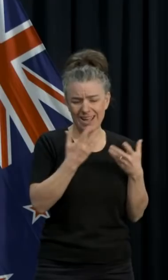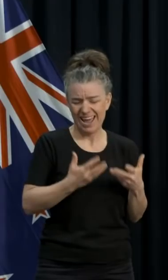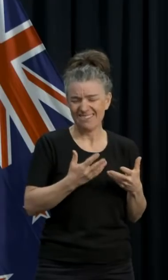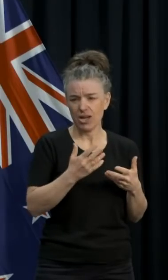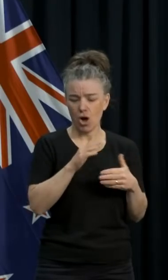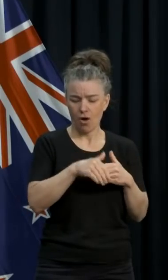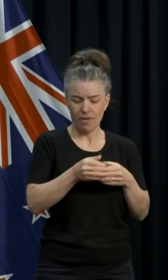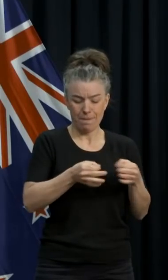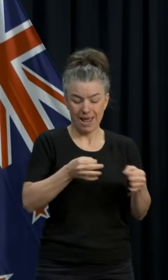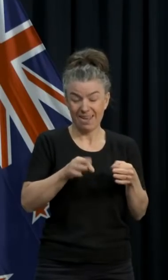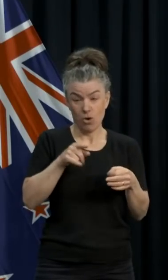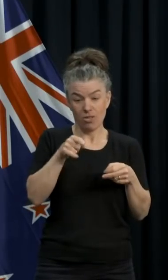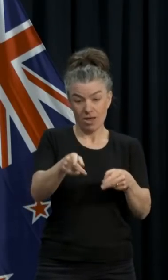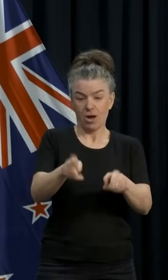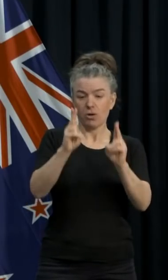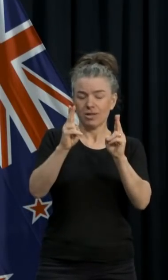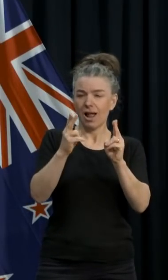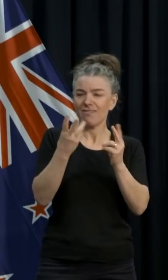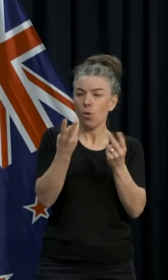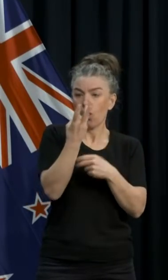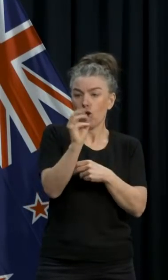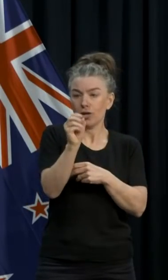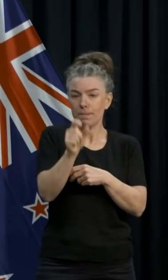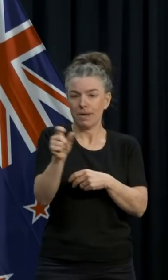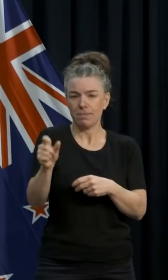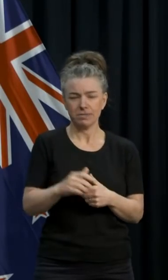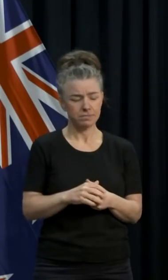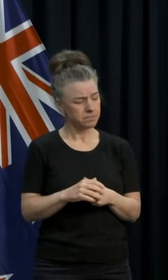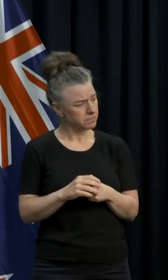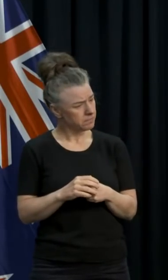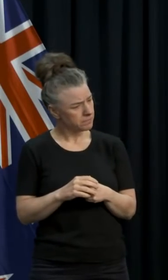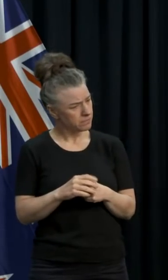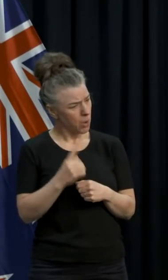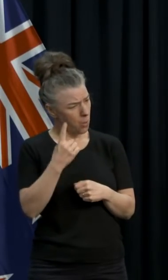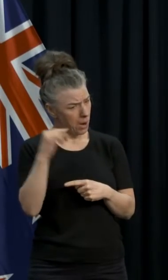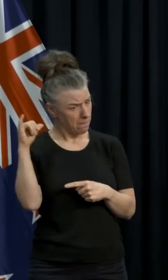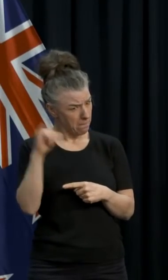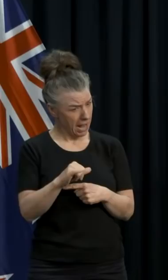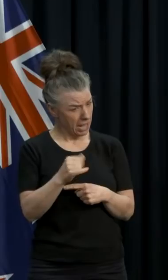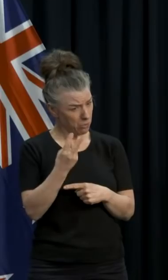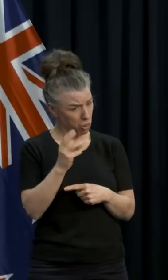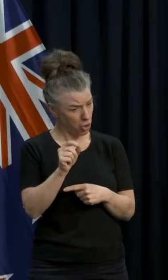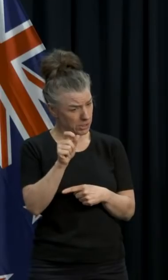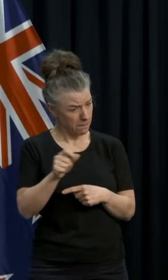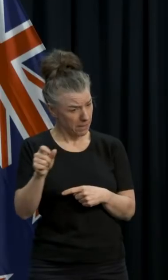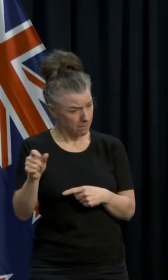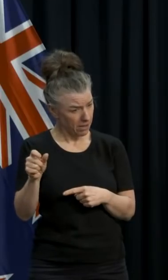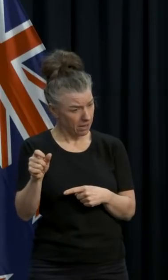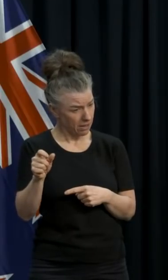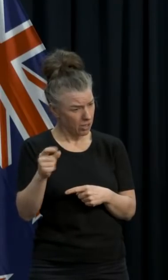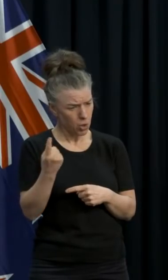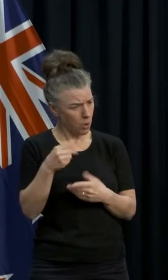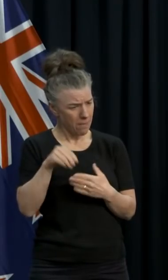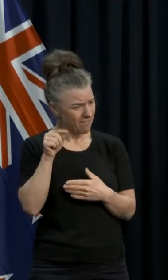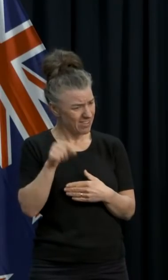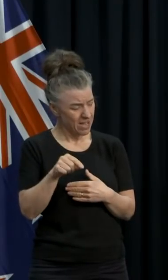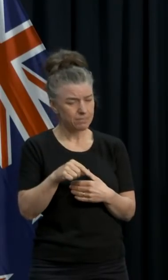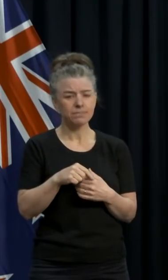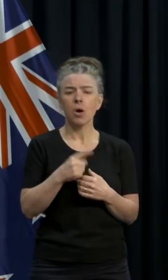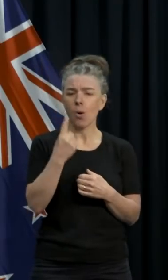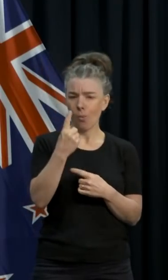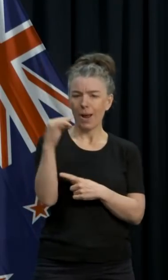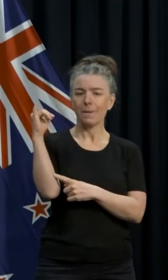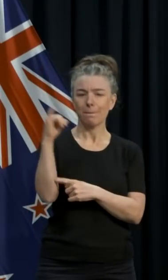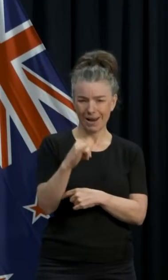process. Are they on a single charter flight or are they on several charter flights? And who's funding those charter flights? They are on a single charter flight that is funded by the Australian